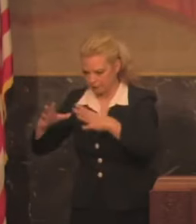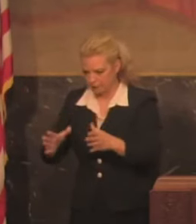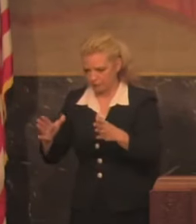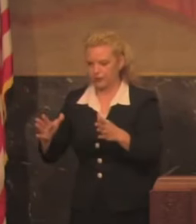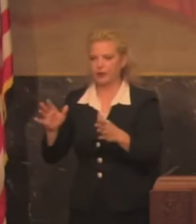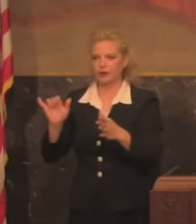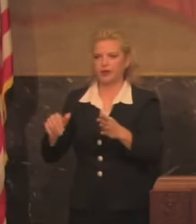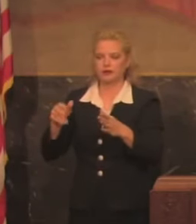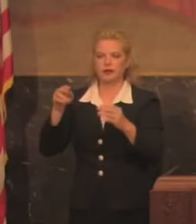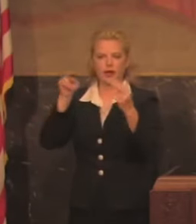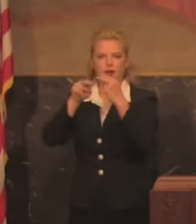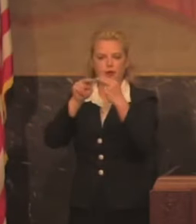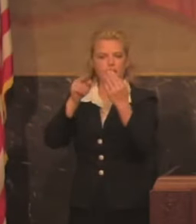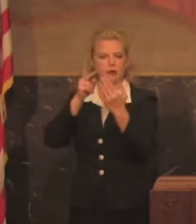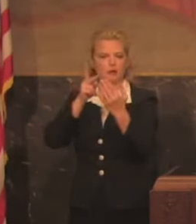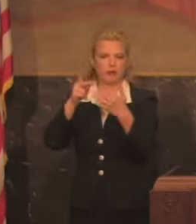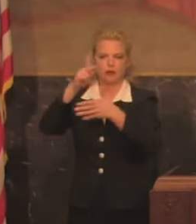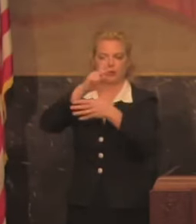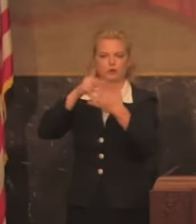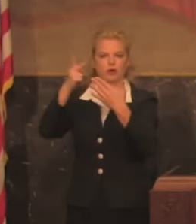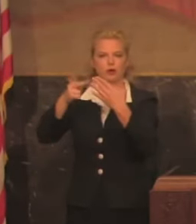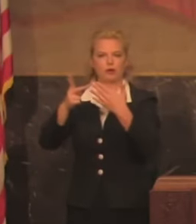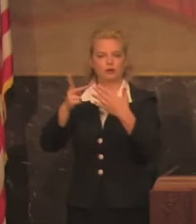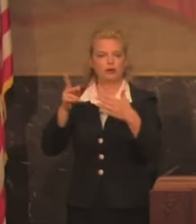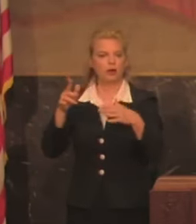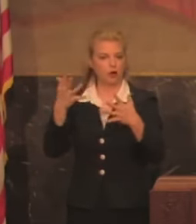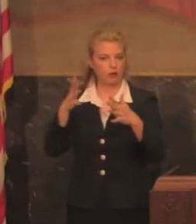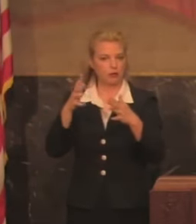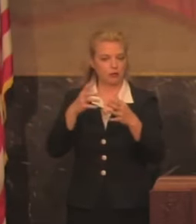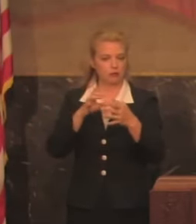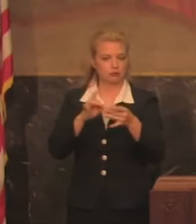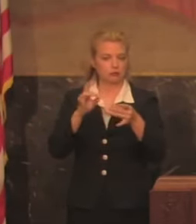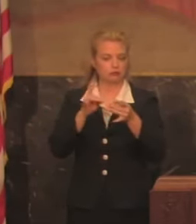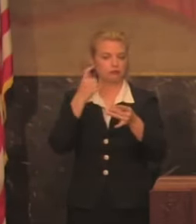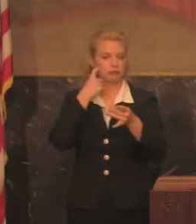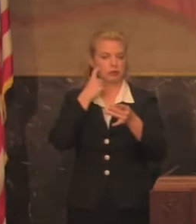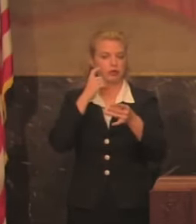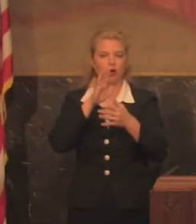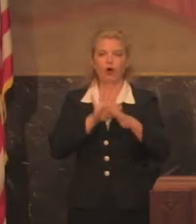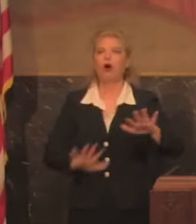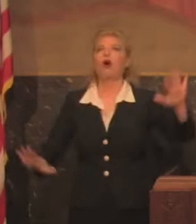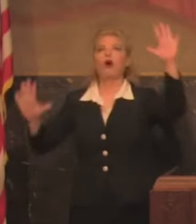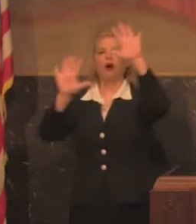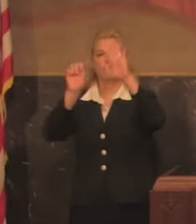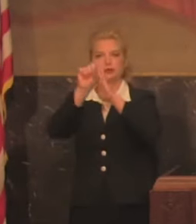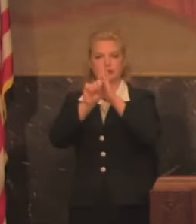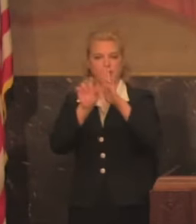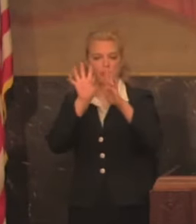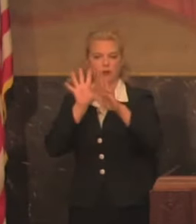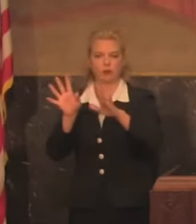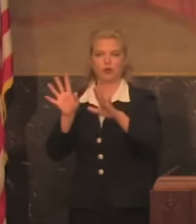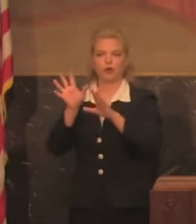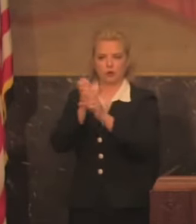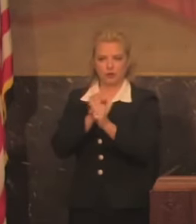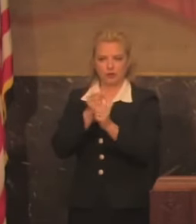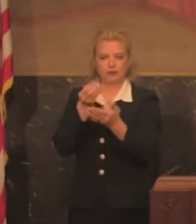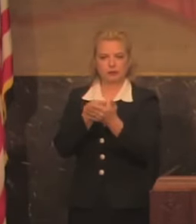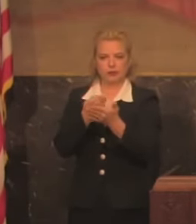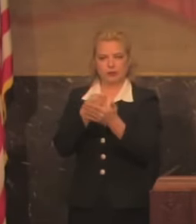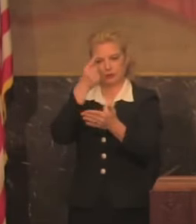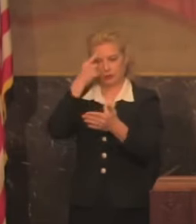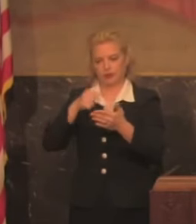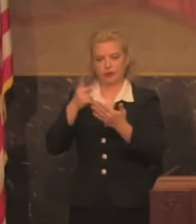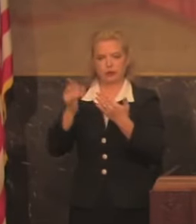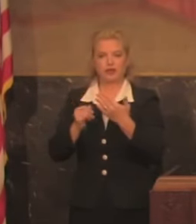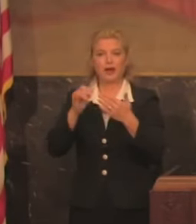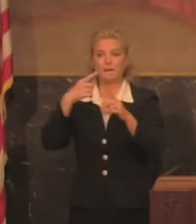program. As mentioned before, every corner of the state will receive funding for these projects. And it should be noted that these projects are in addition